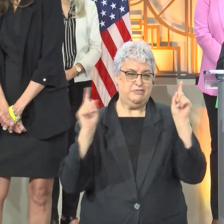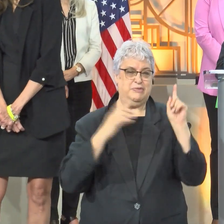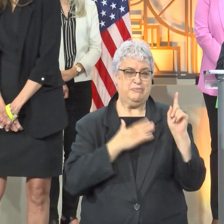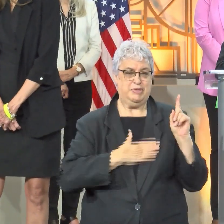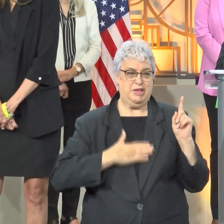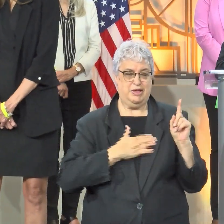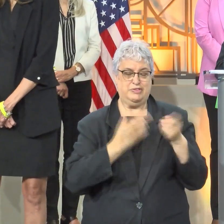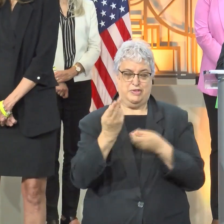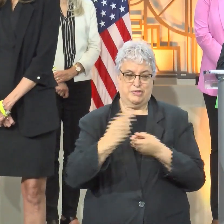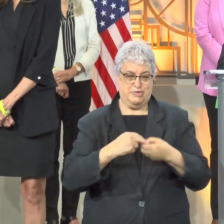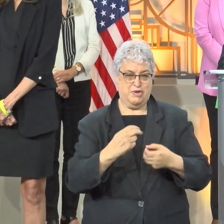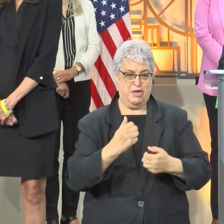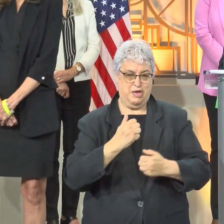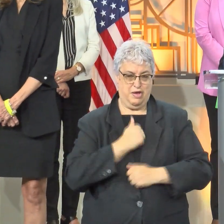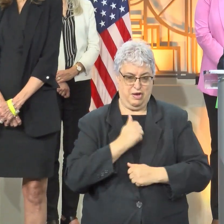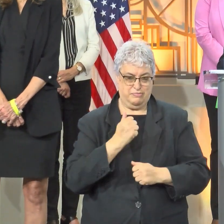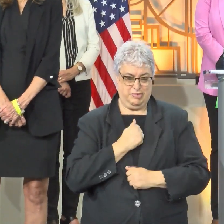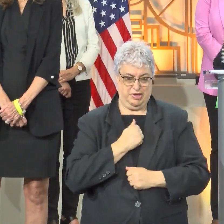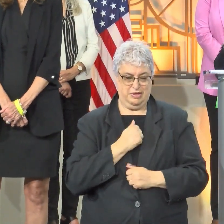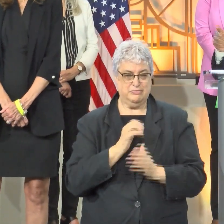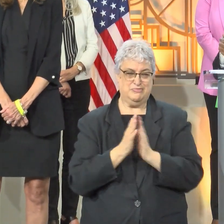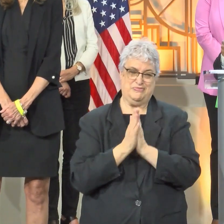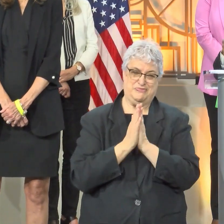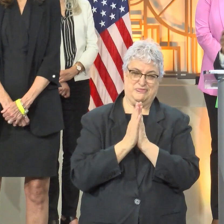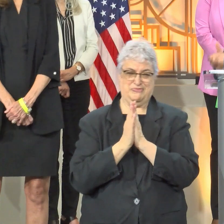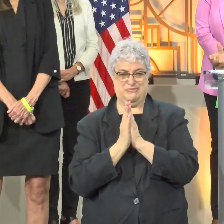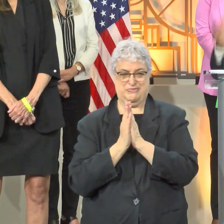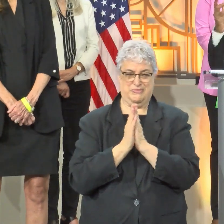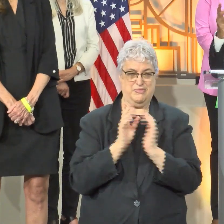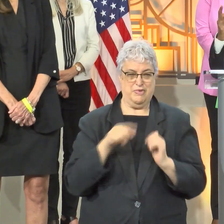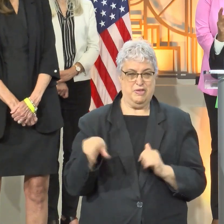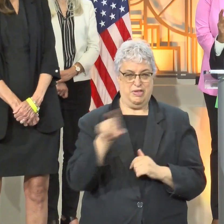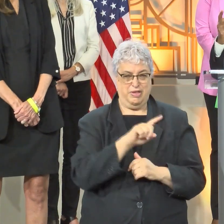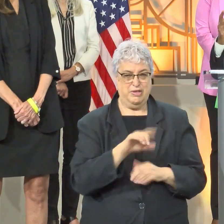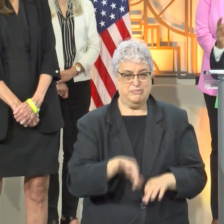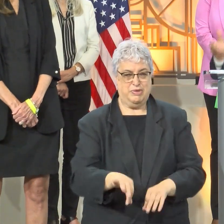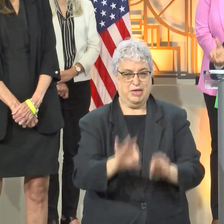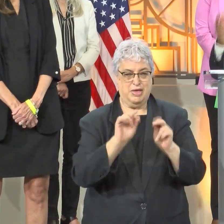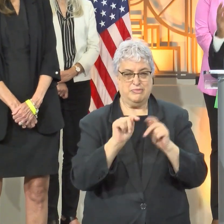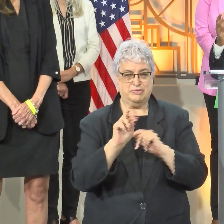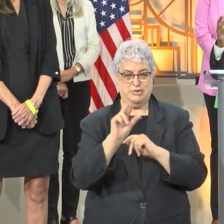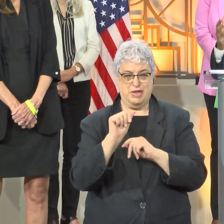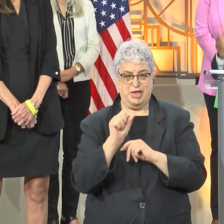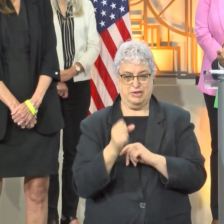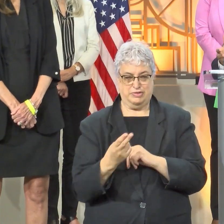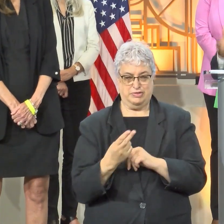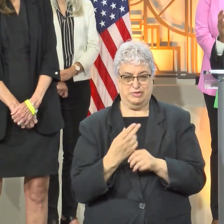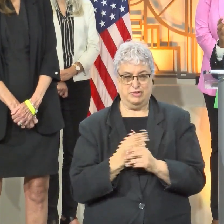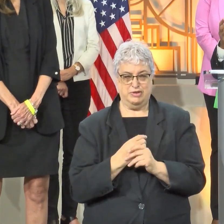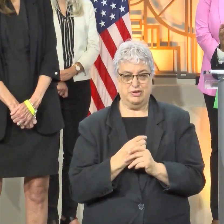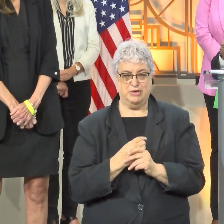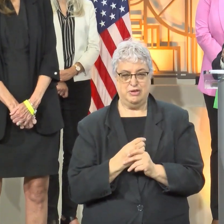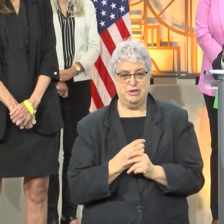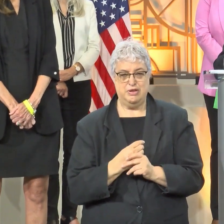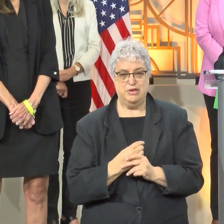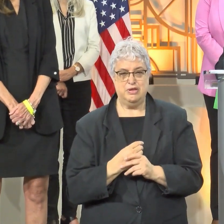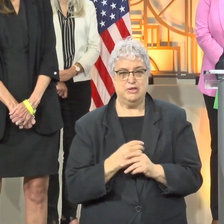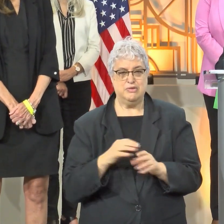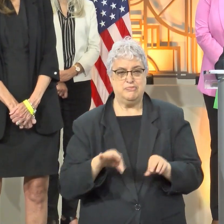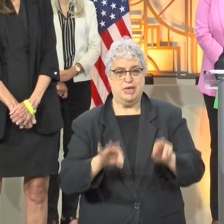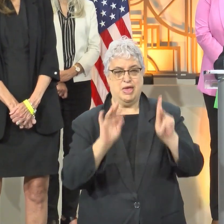now, so please, please, please, wherever you are, pick up the trash in your neighborhood, pick up the